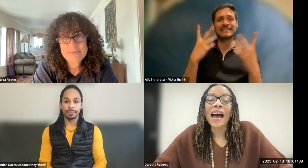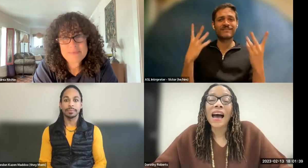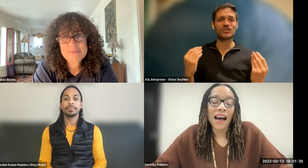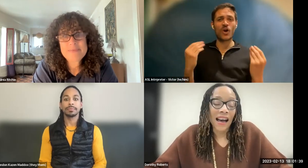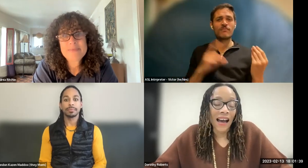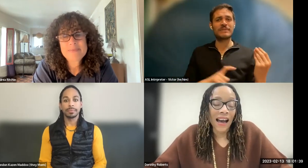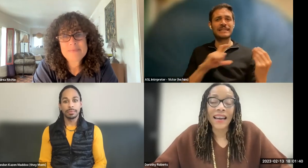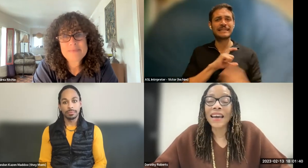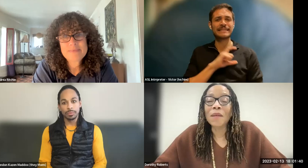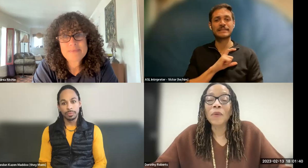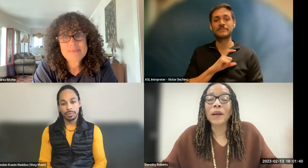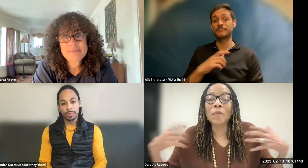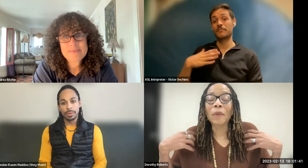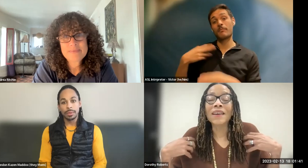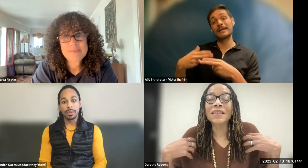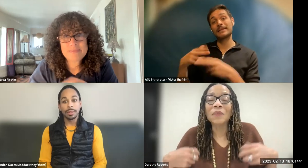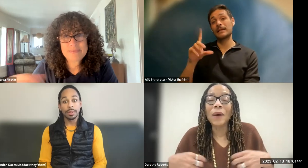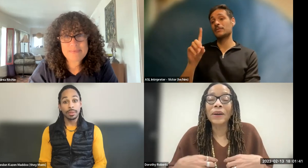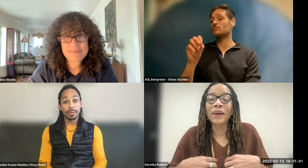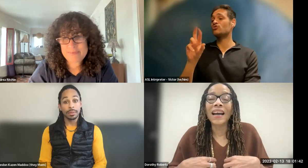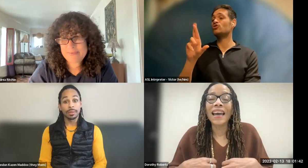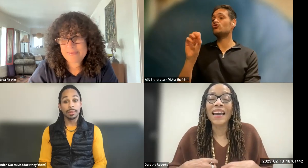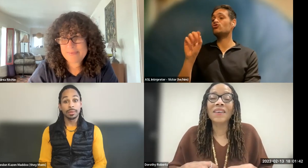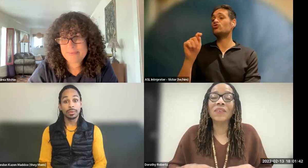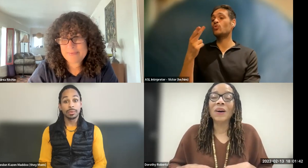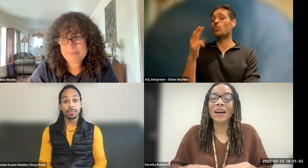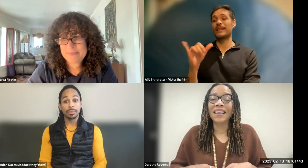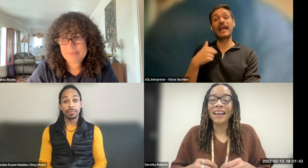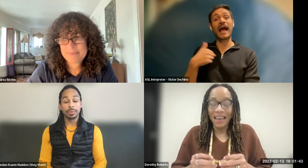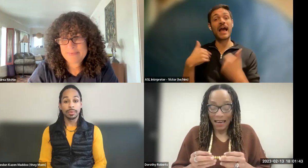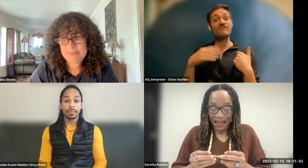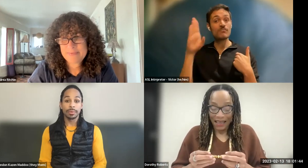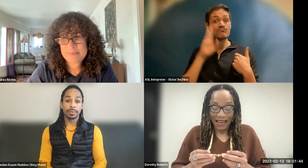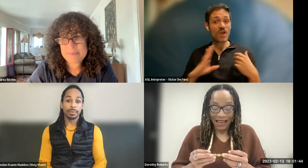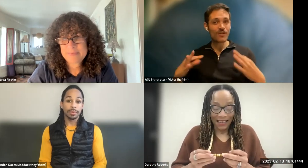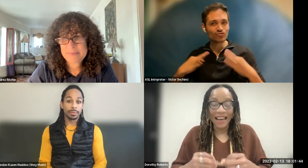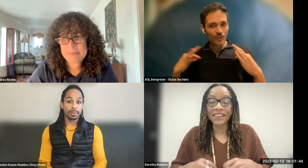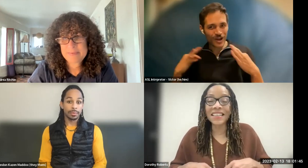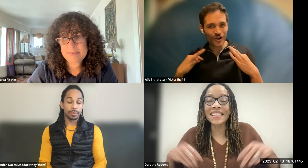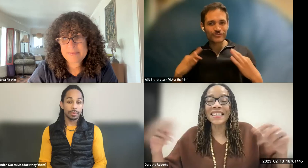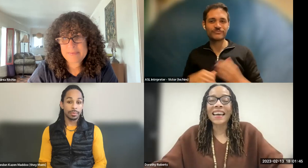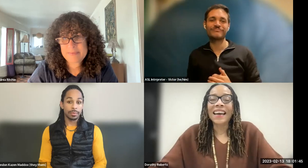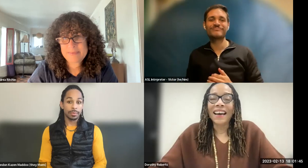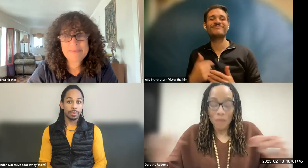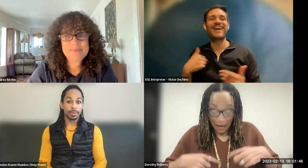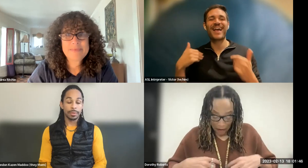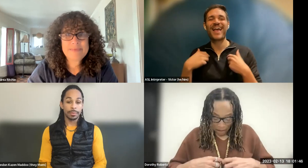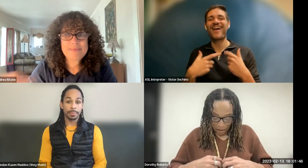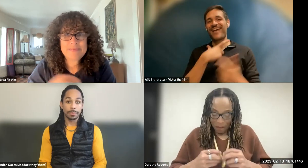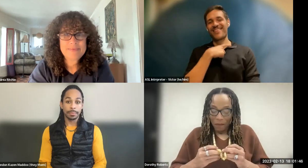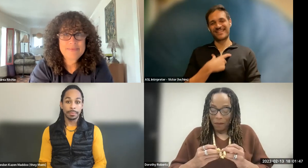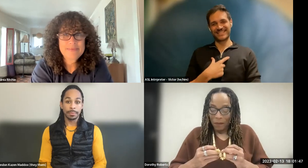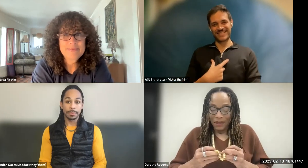Dorothy. I am wearing a brown sweater. I have on a necklace made